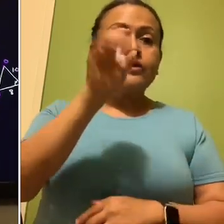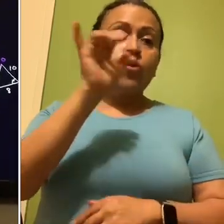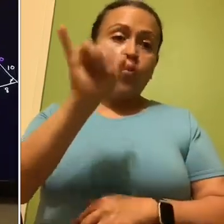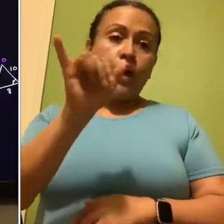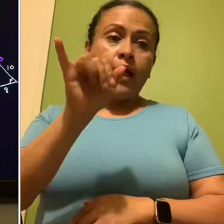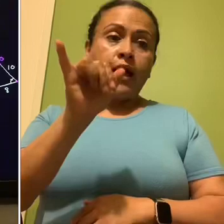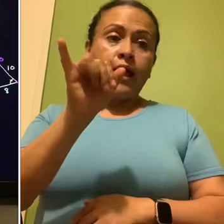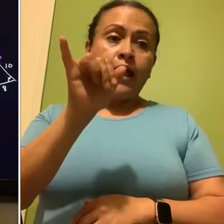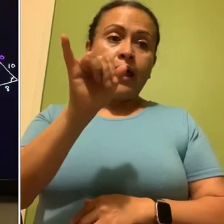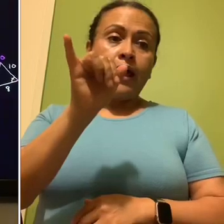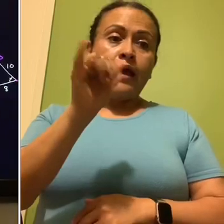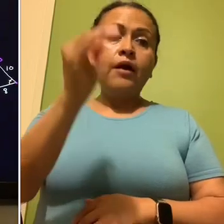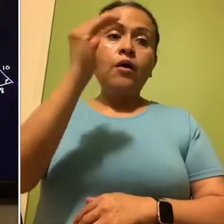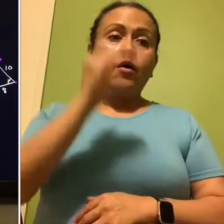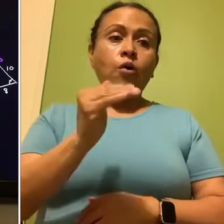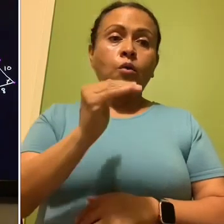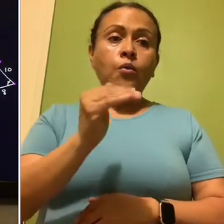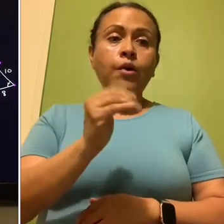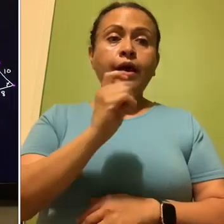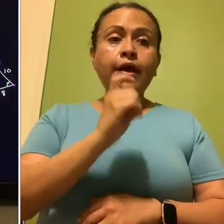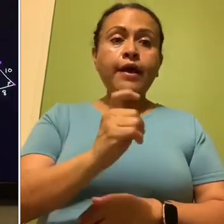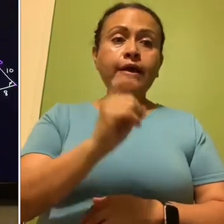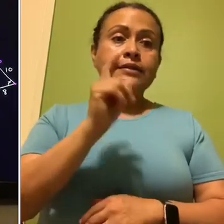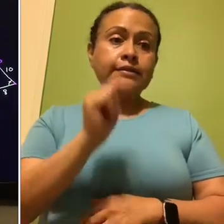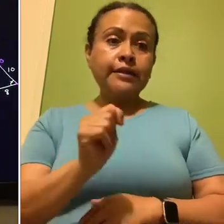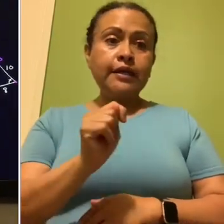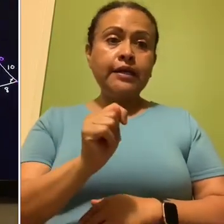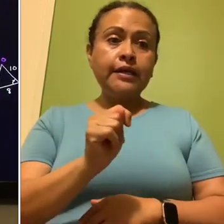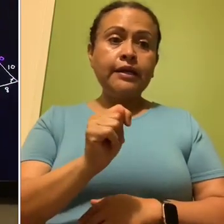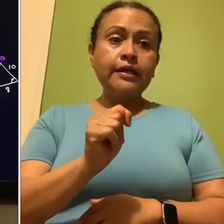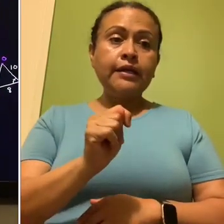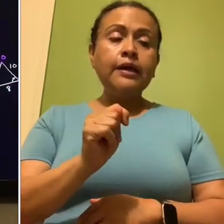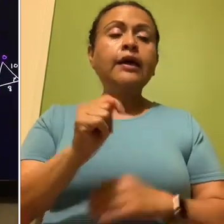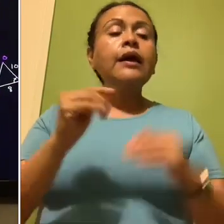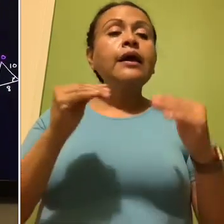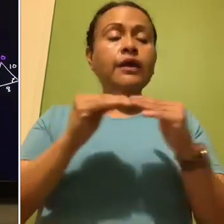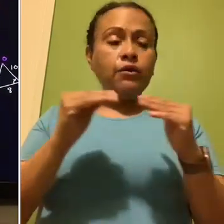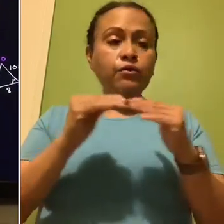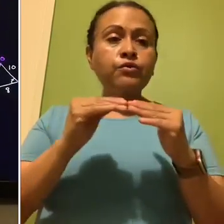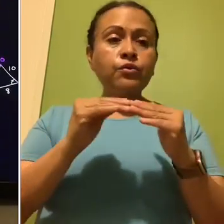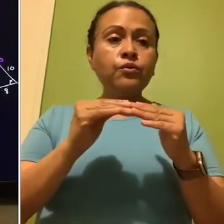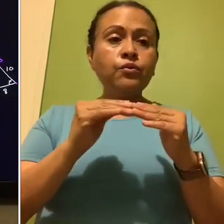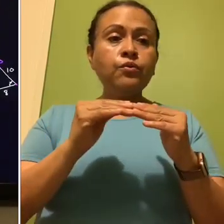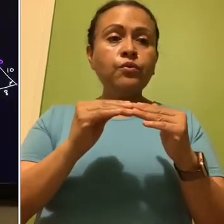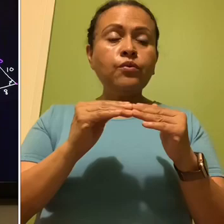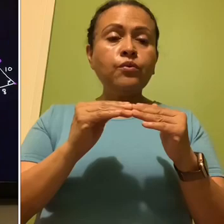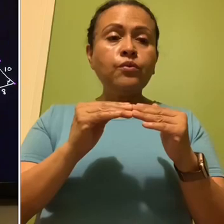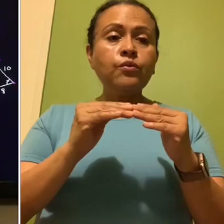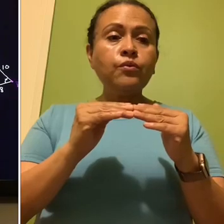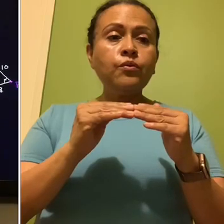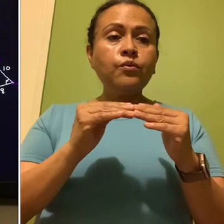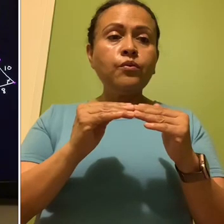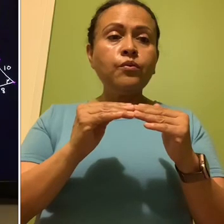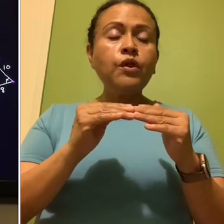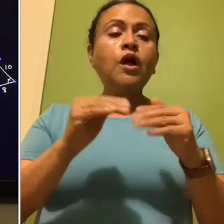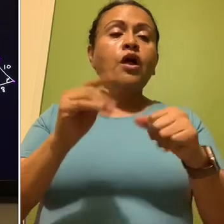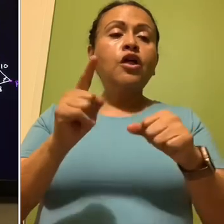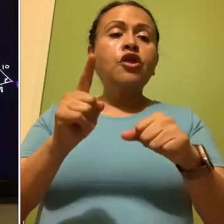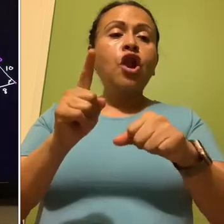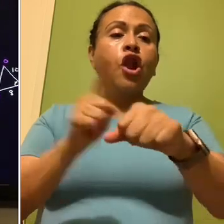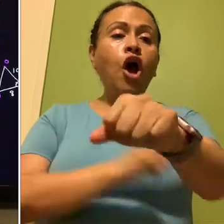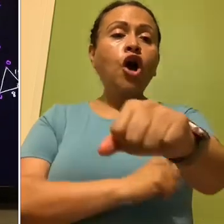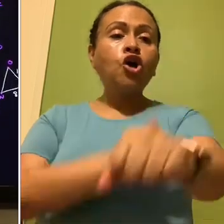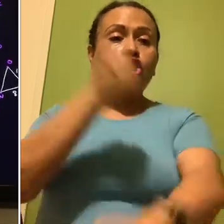is XY over XT, is that equal to the ratio of